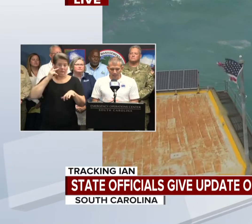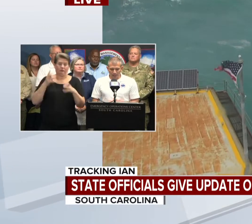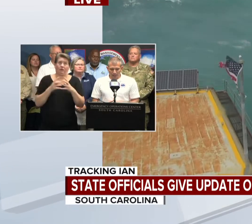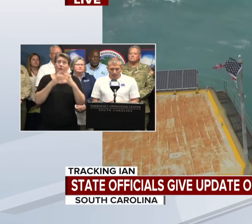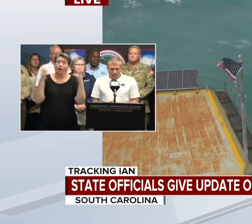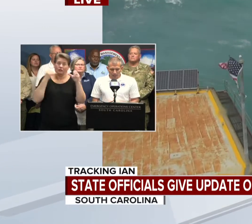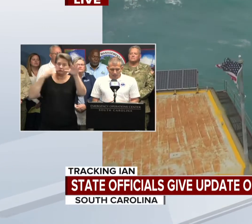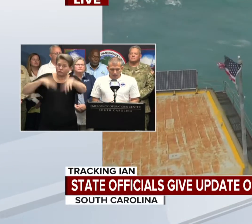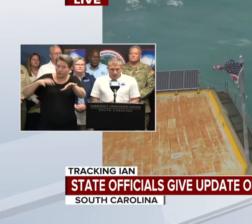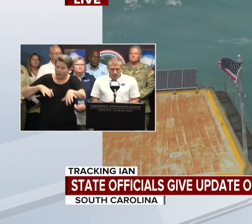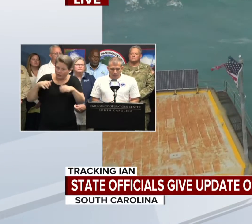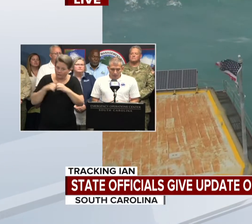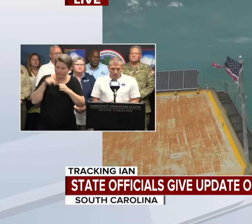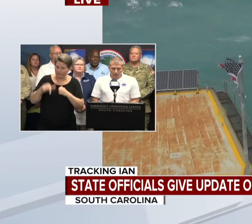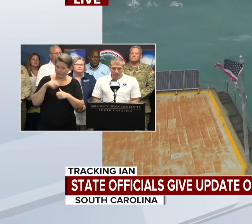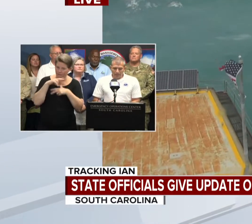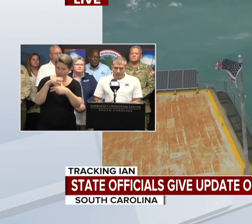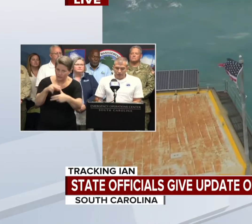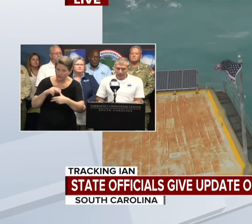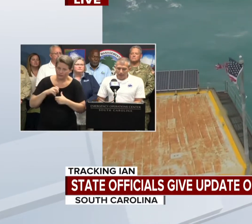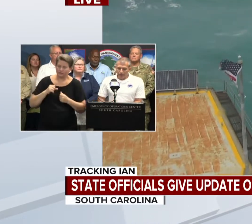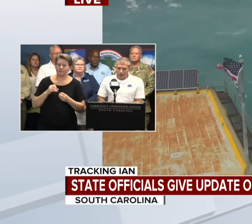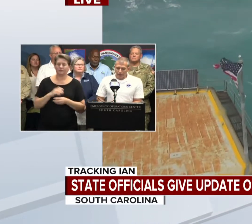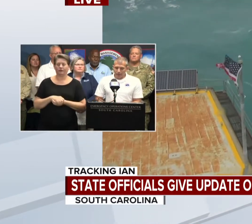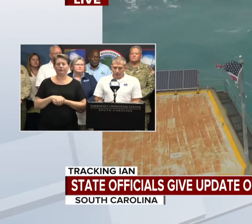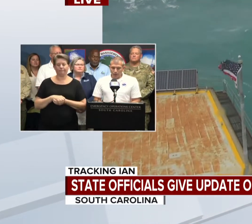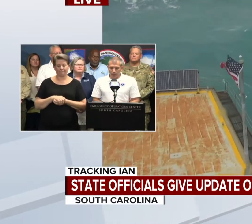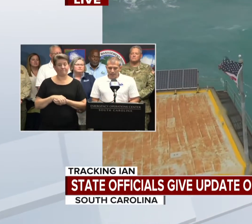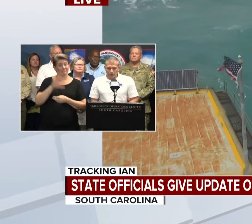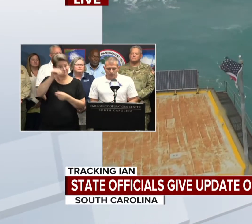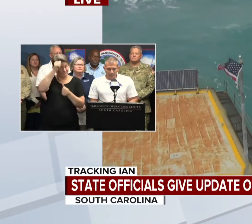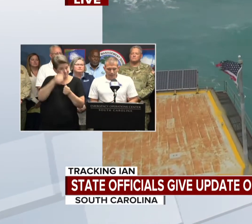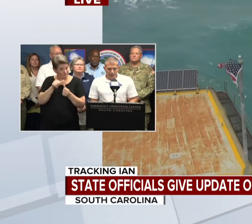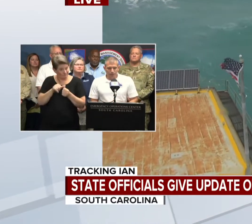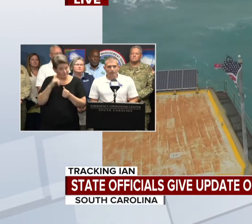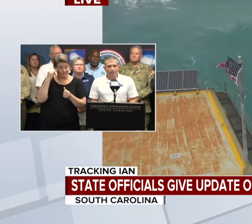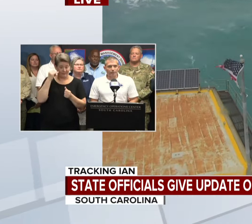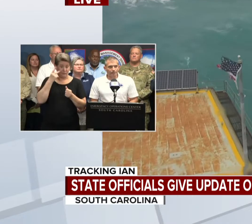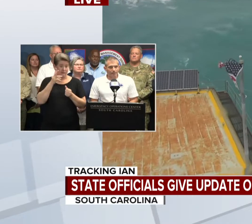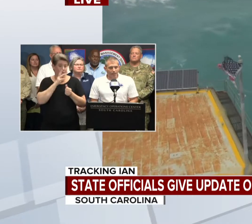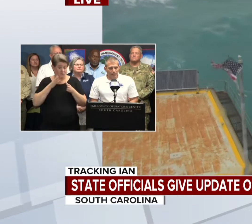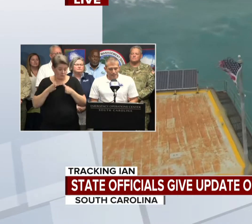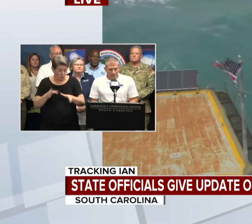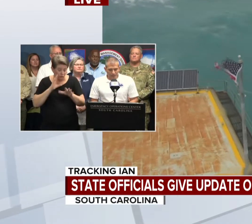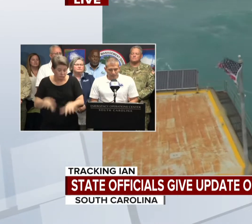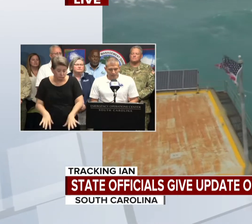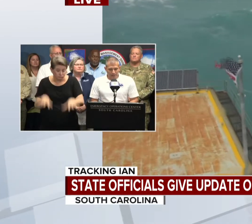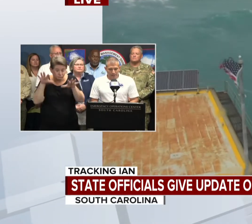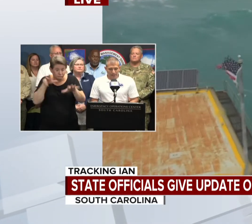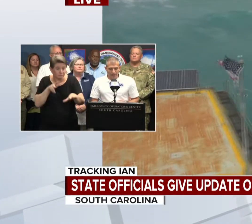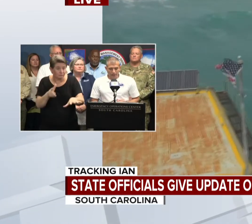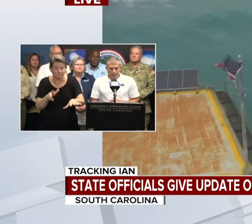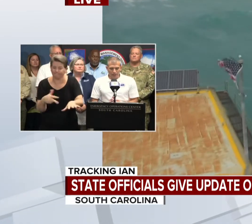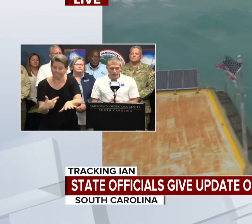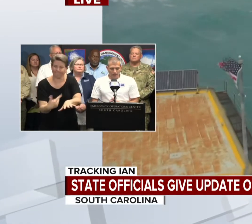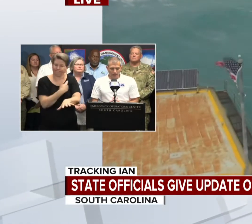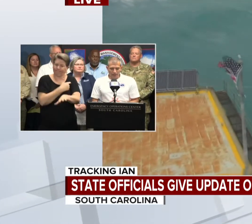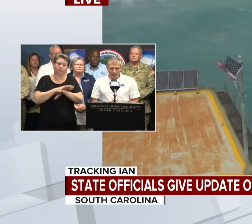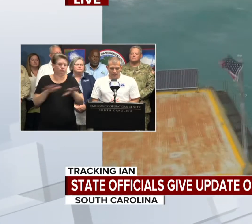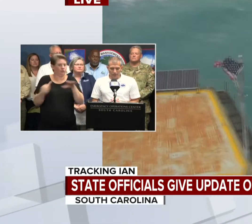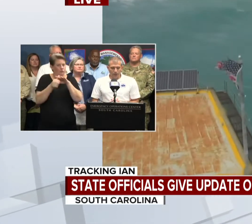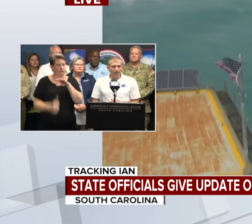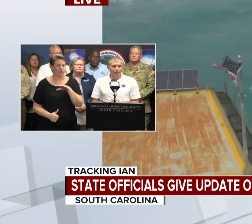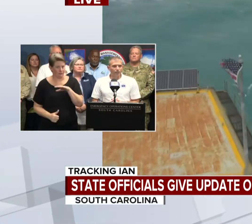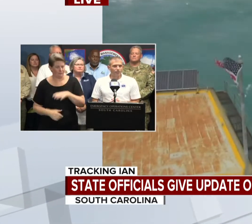Ian. Everyone's reminded that if you encounter a flooded roadway to turn around, don't drown. And finally, there's an increasing threat